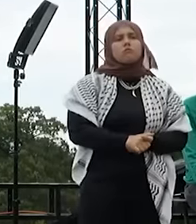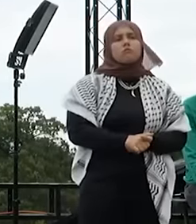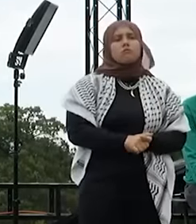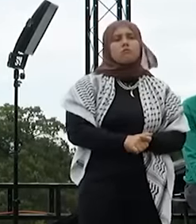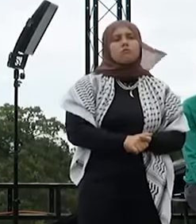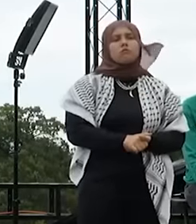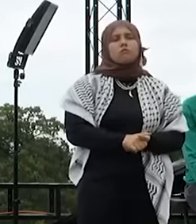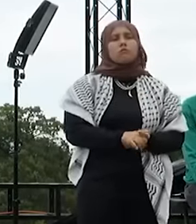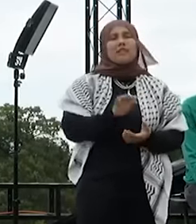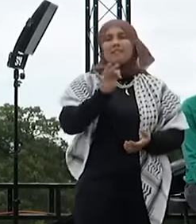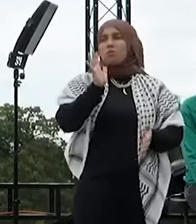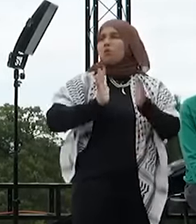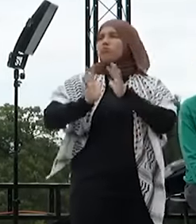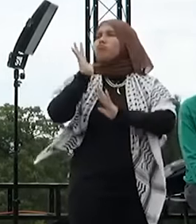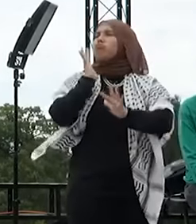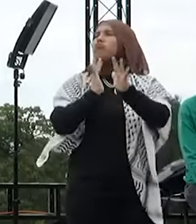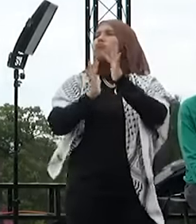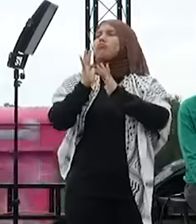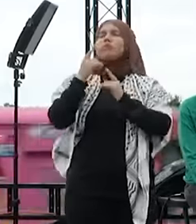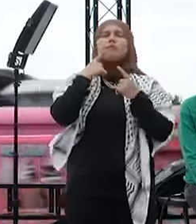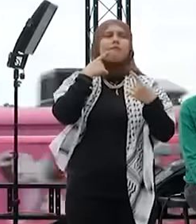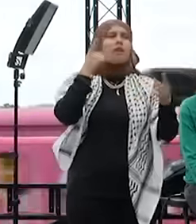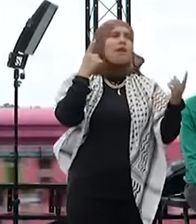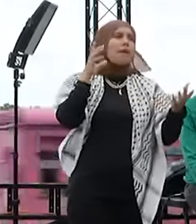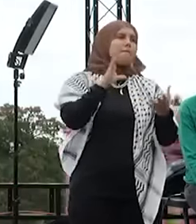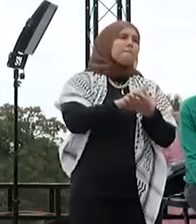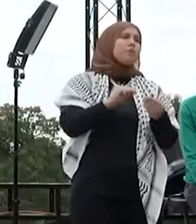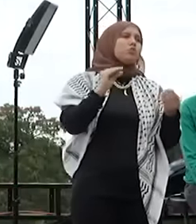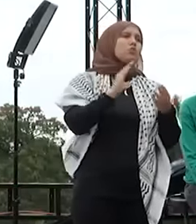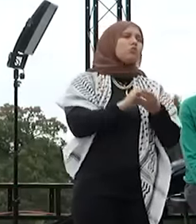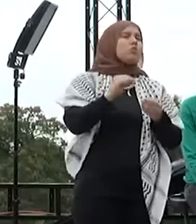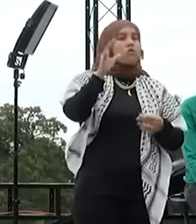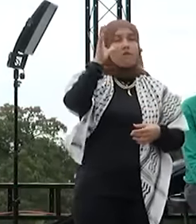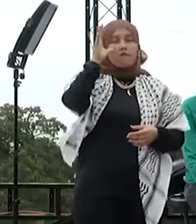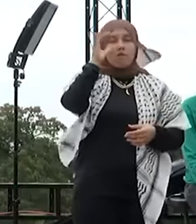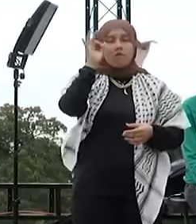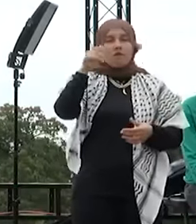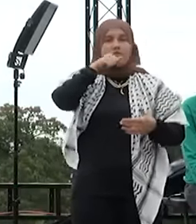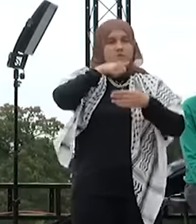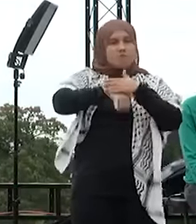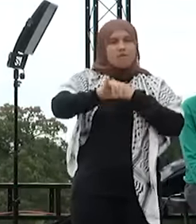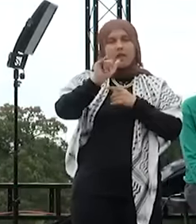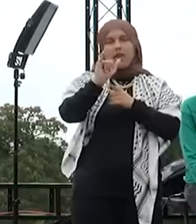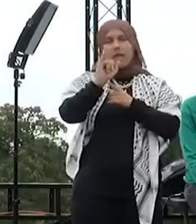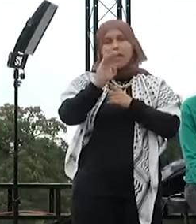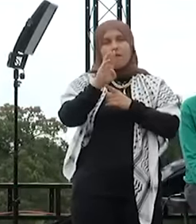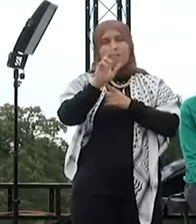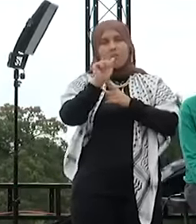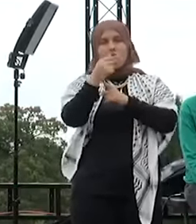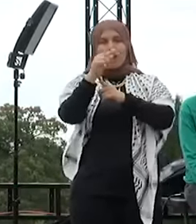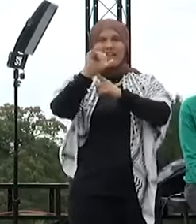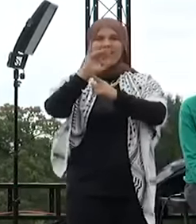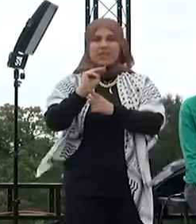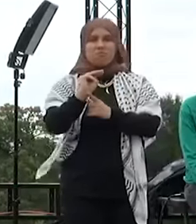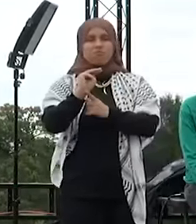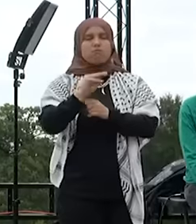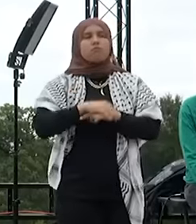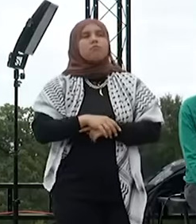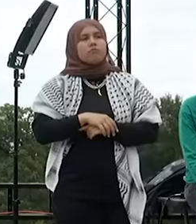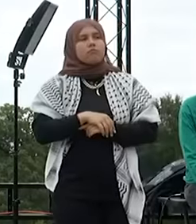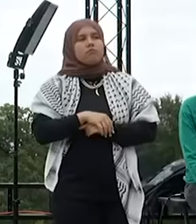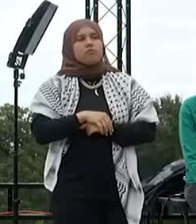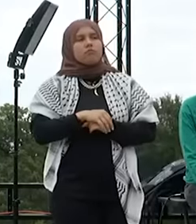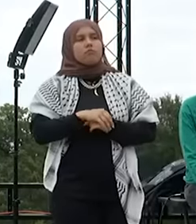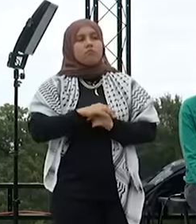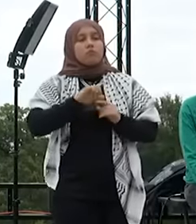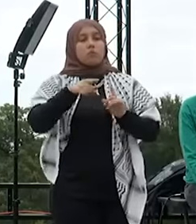a very famous story of the father of the prophets, Ibrahim alayhi salam, Abraham, when